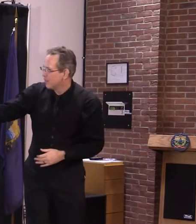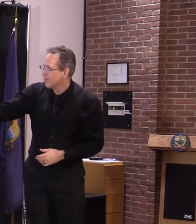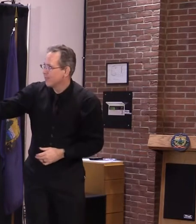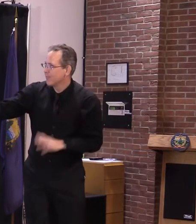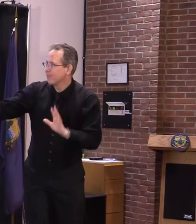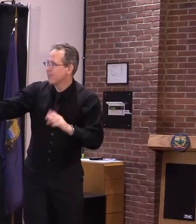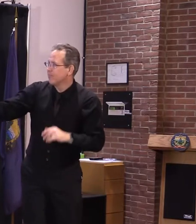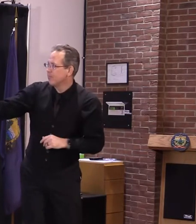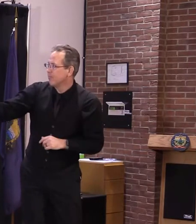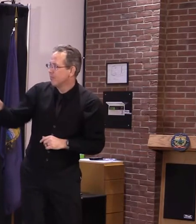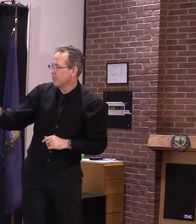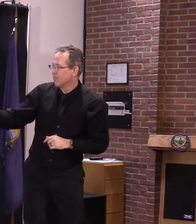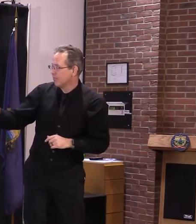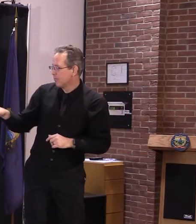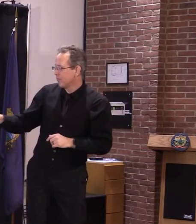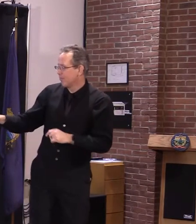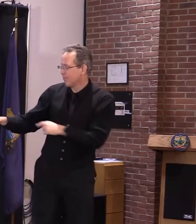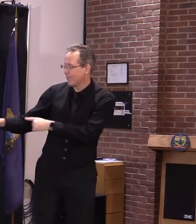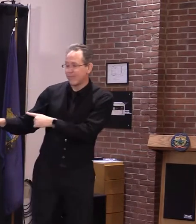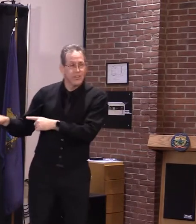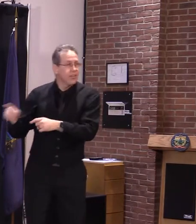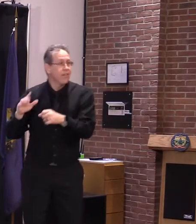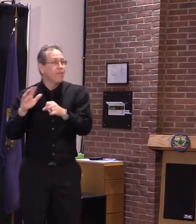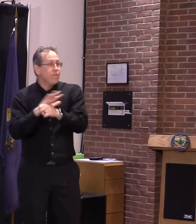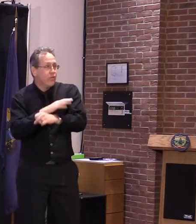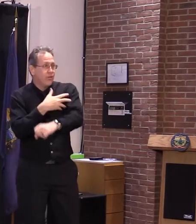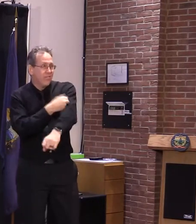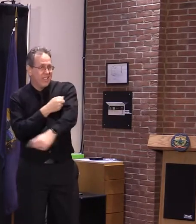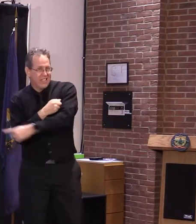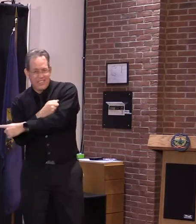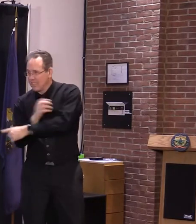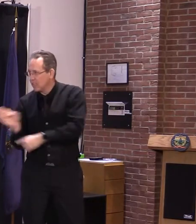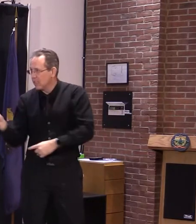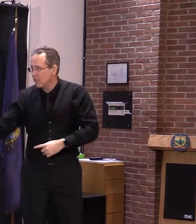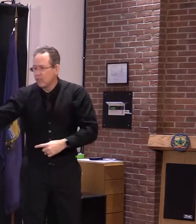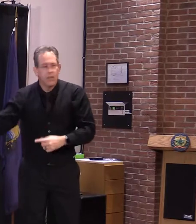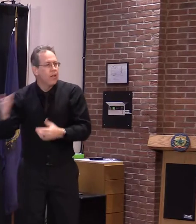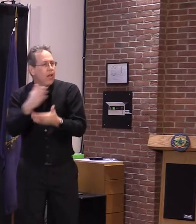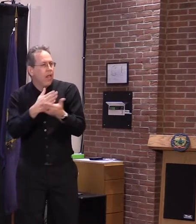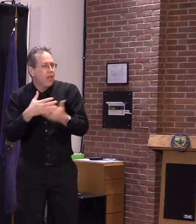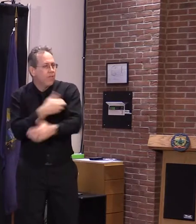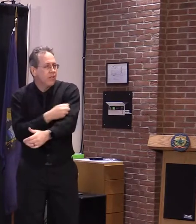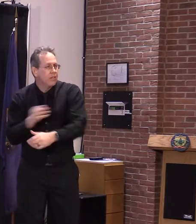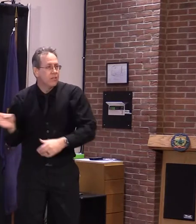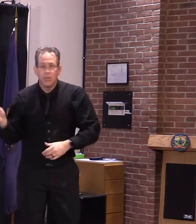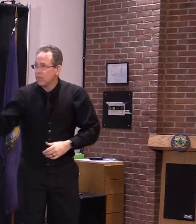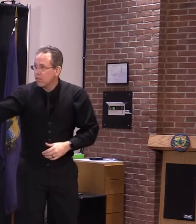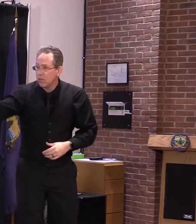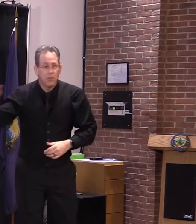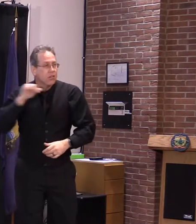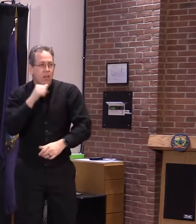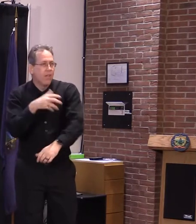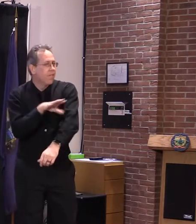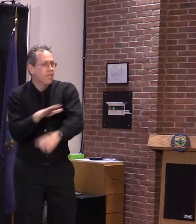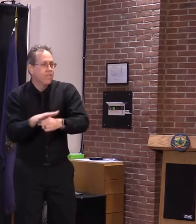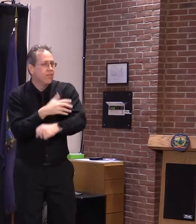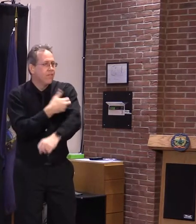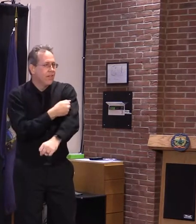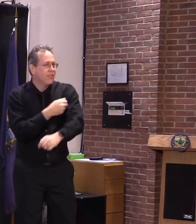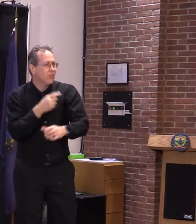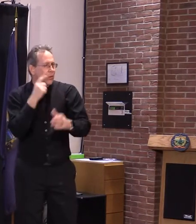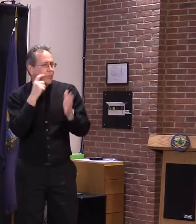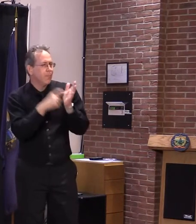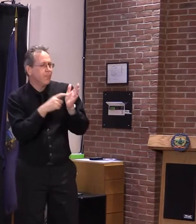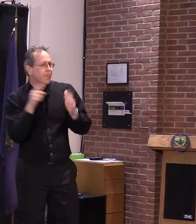group remains pretty steady. And again, about 11 times difference for those who are fully vaccinated and boosted compared to those who are